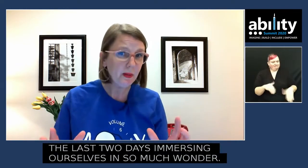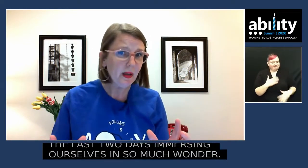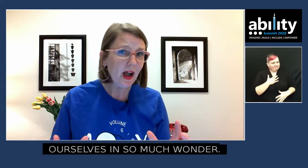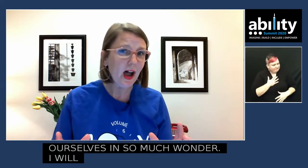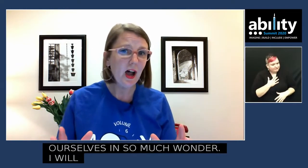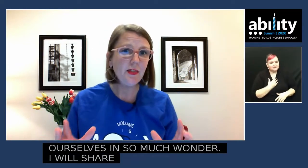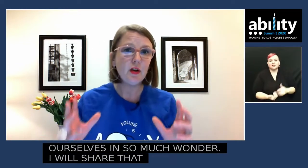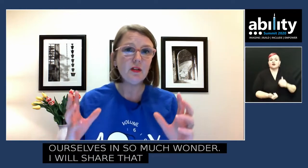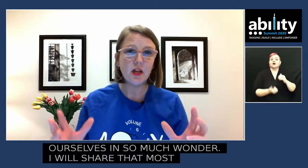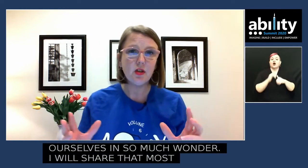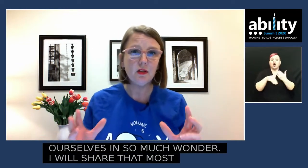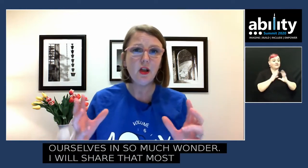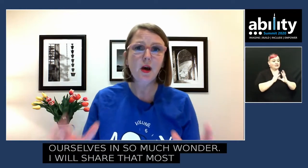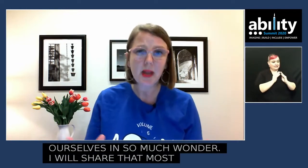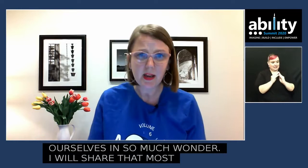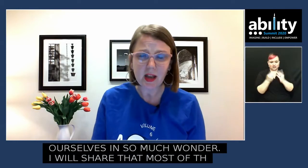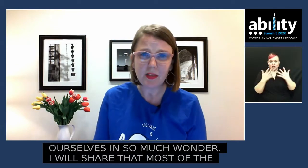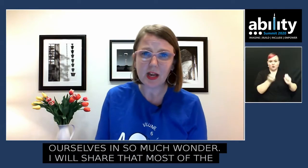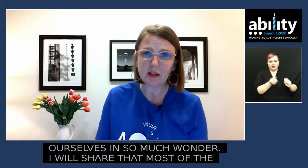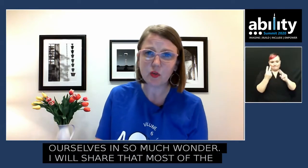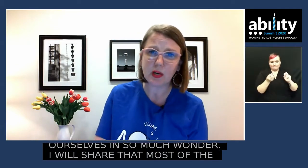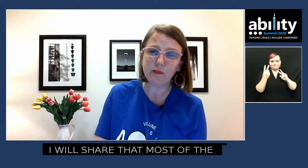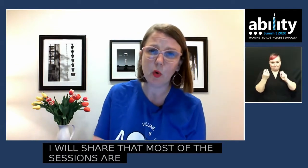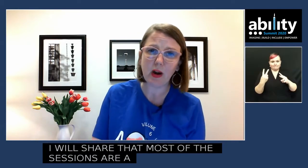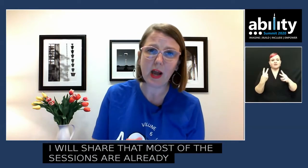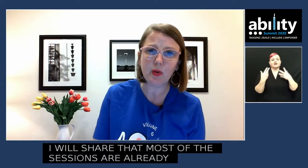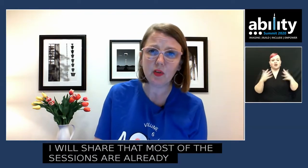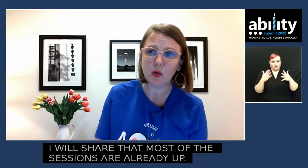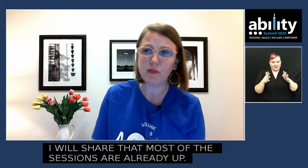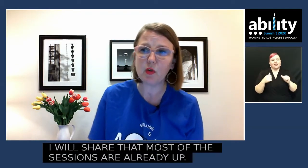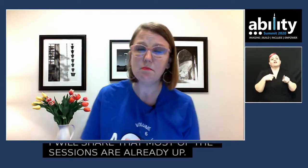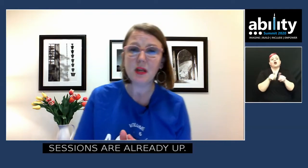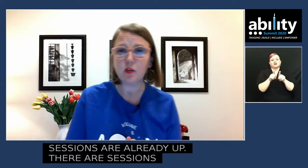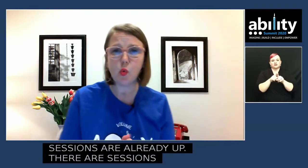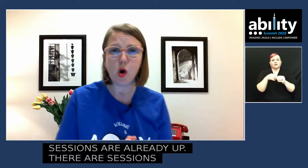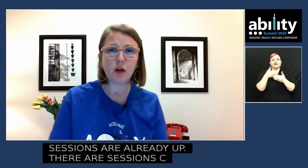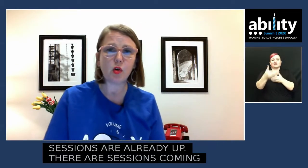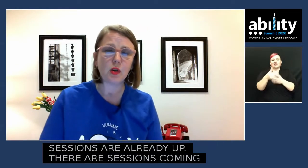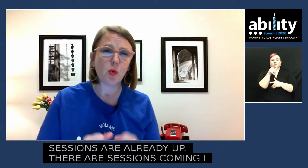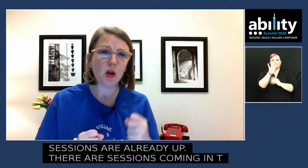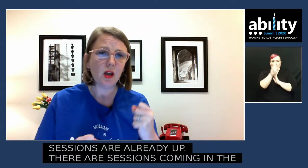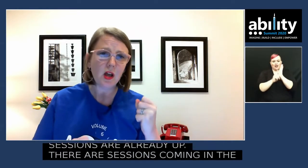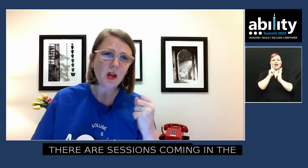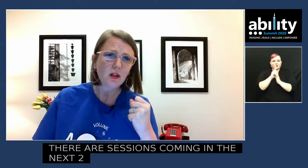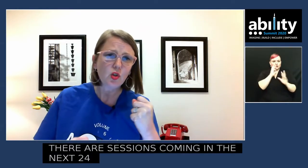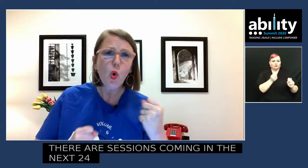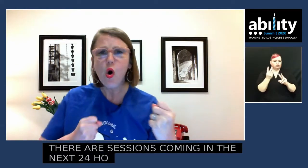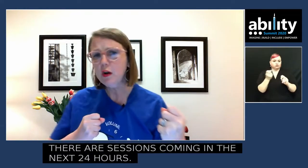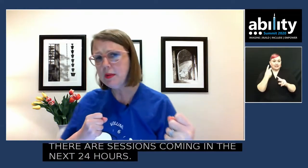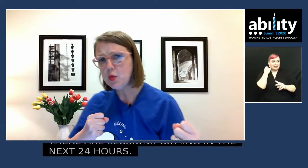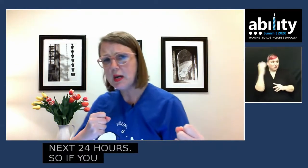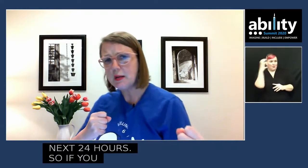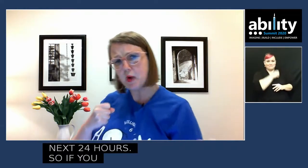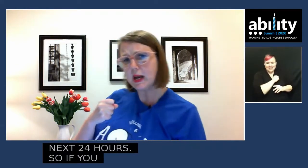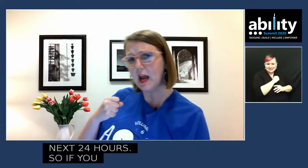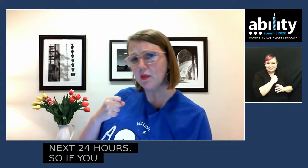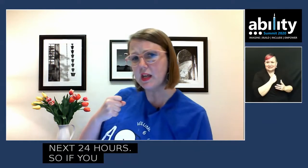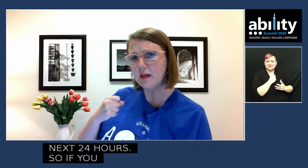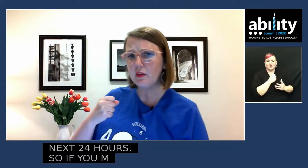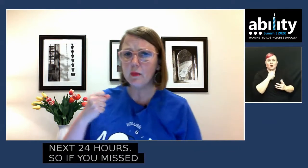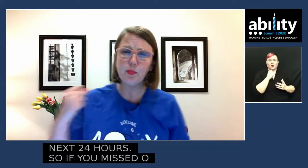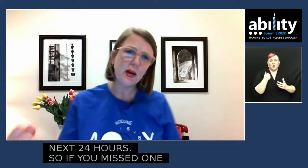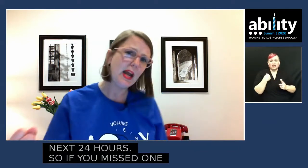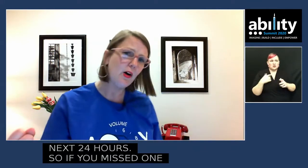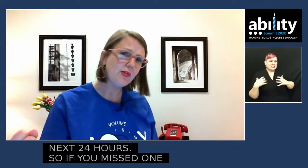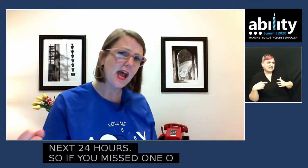already up. There are sessions coming in the next 24 hours. So if you missed one or you were torn between